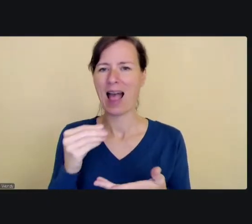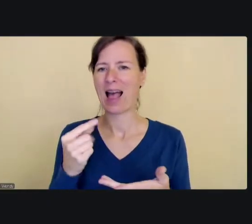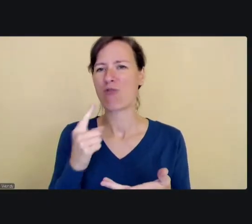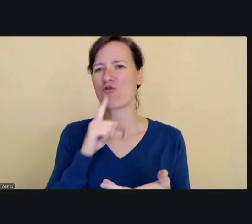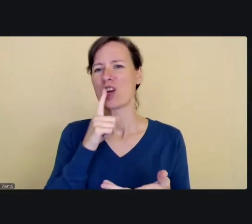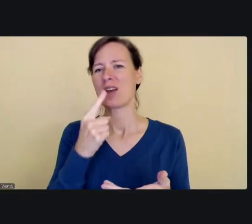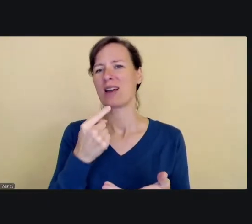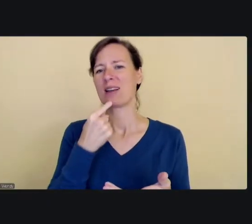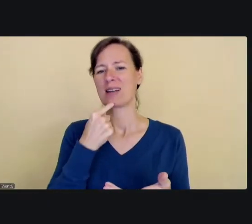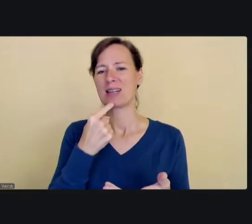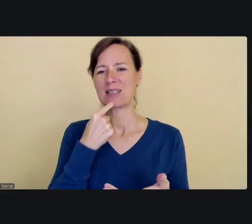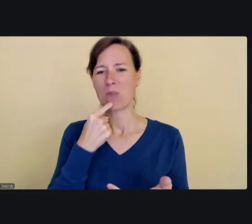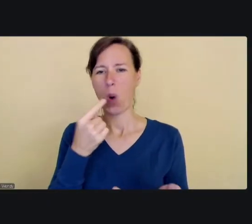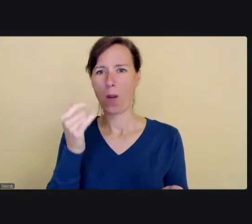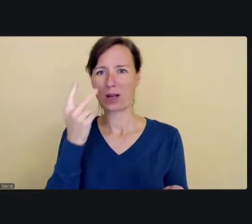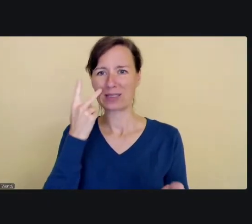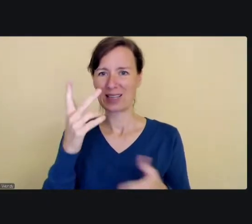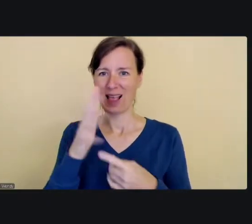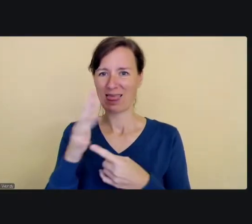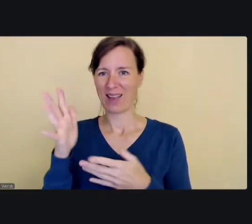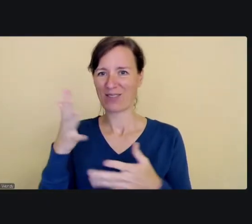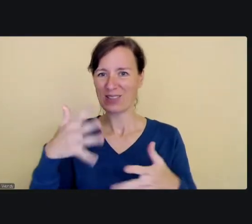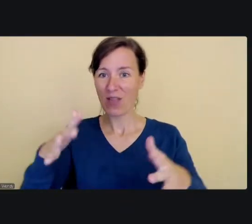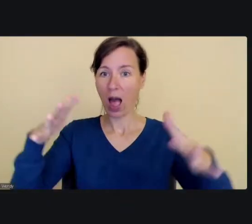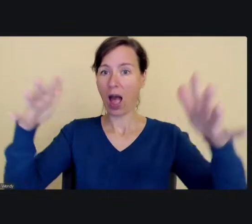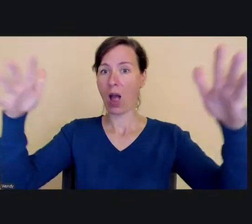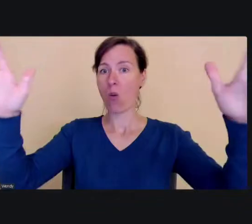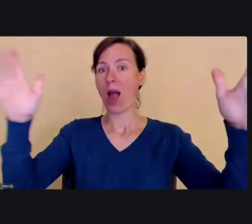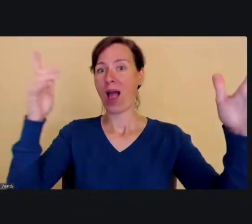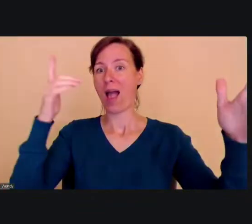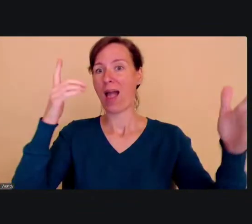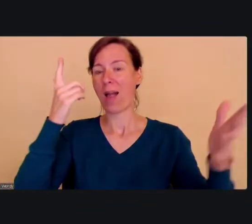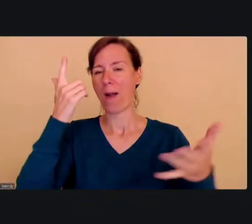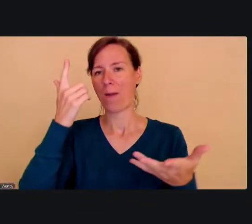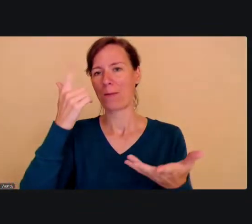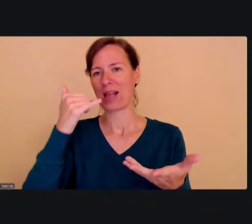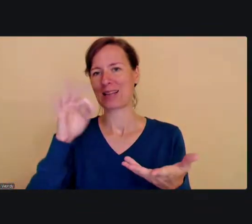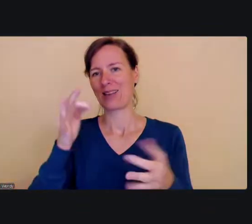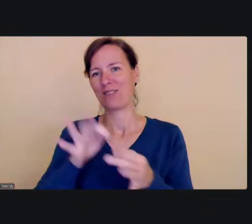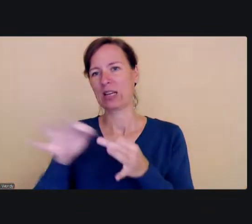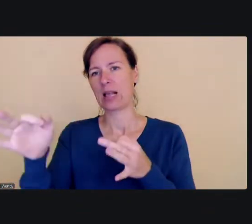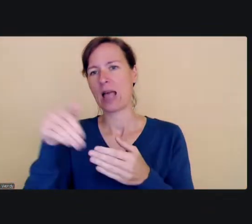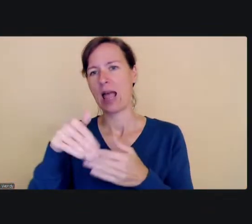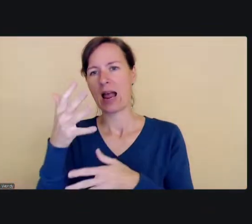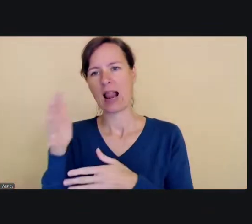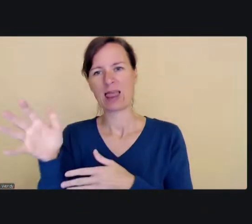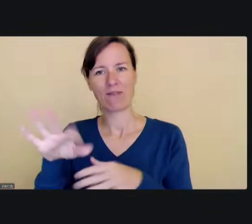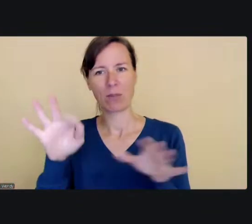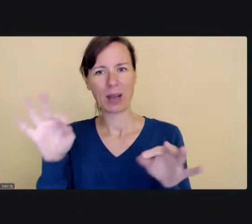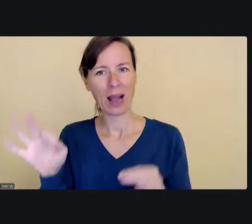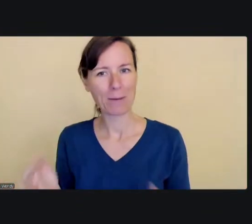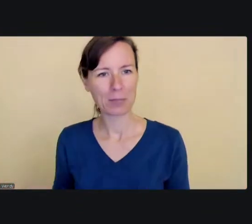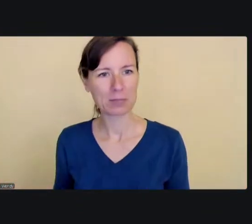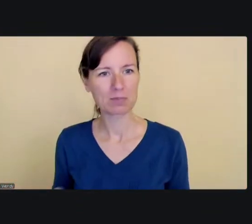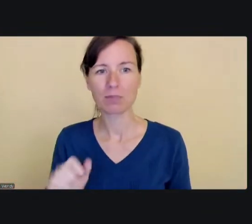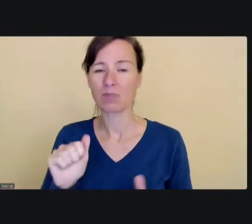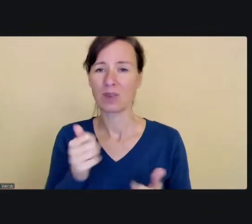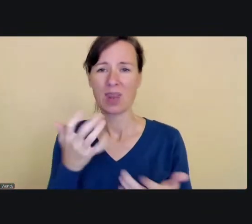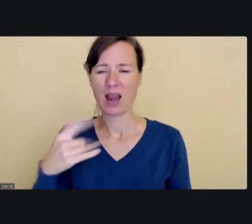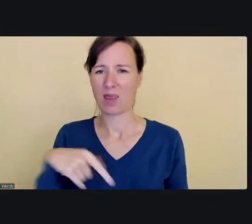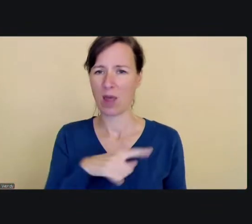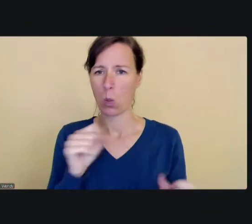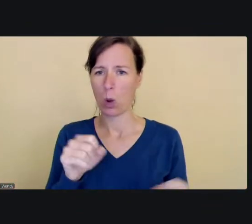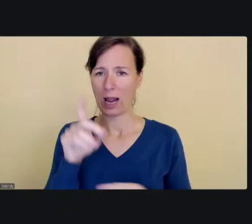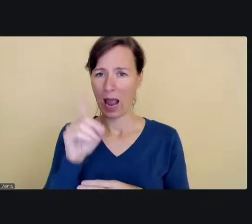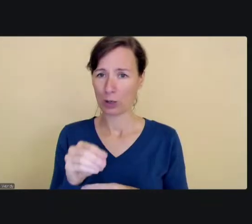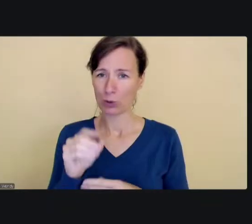away for a week after because we might be delayed. Is there anything we can do, or do we already do it? Maybe we're just not amplifying